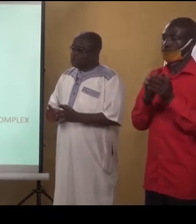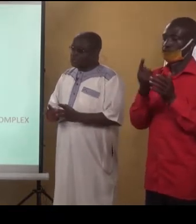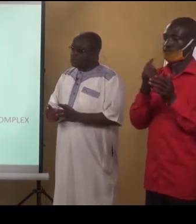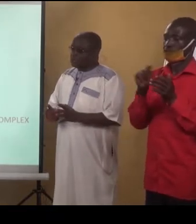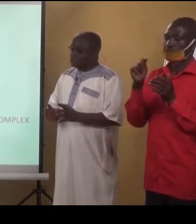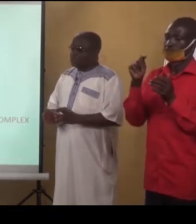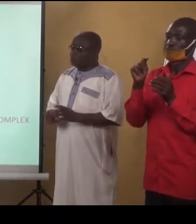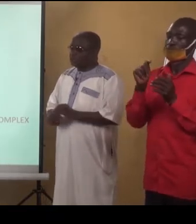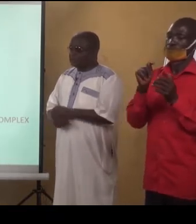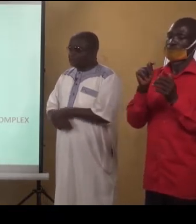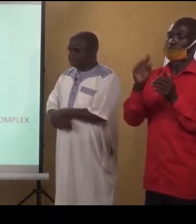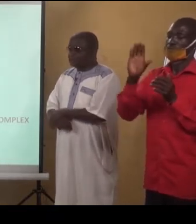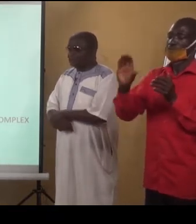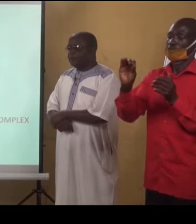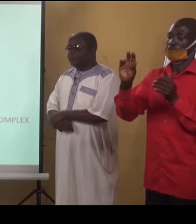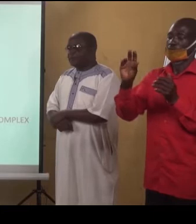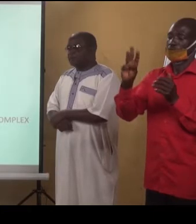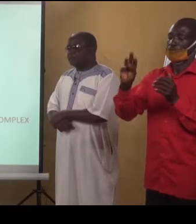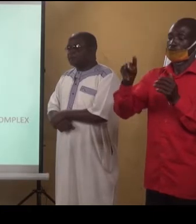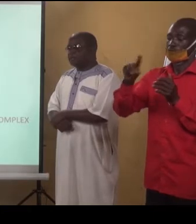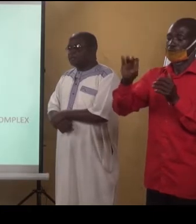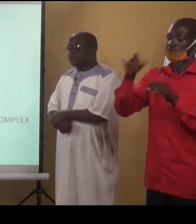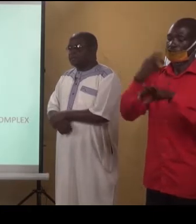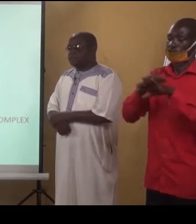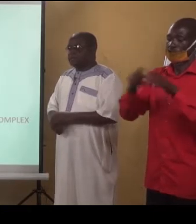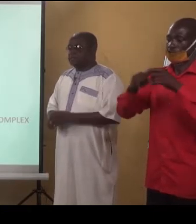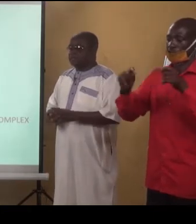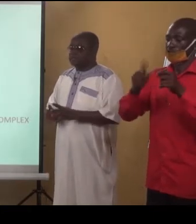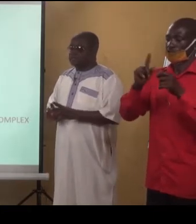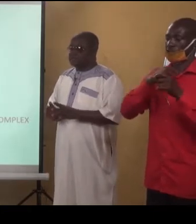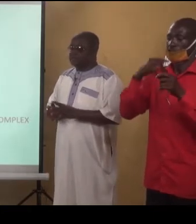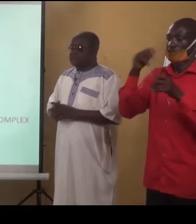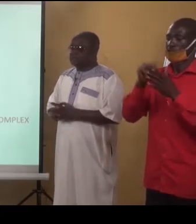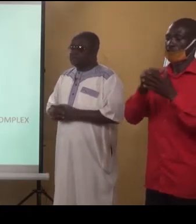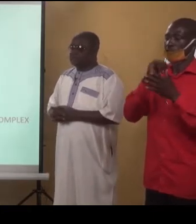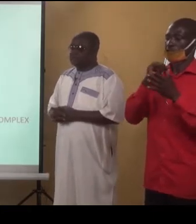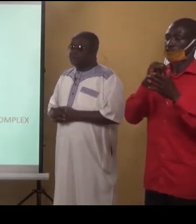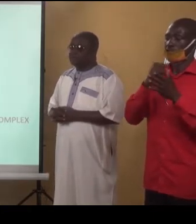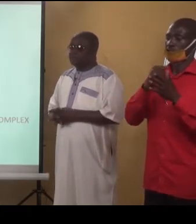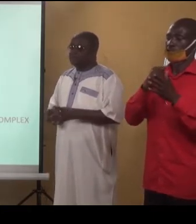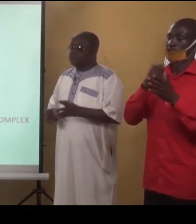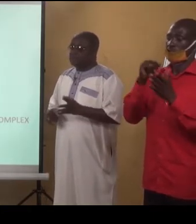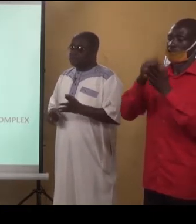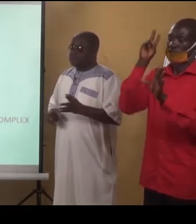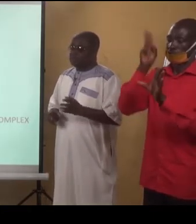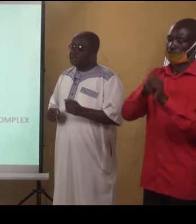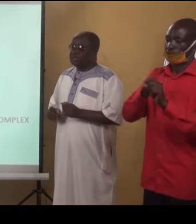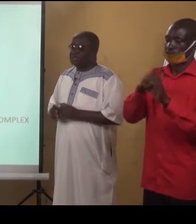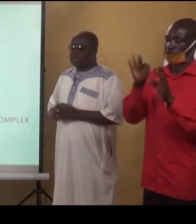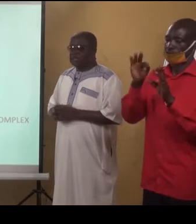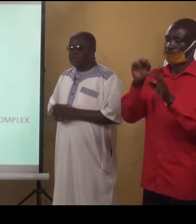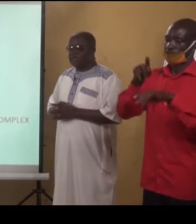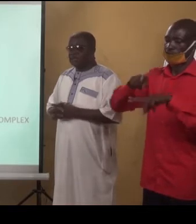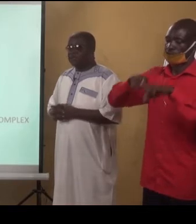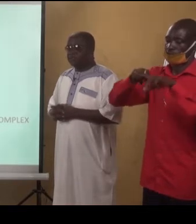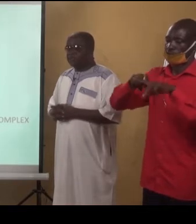the complex sentence, where we said that it consists of a dependent